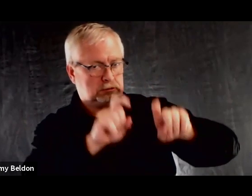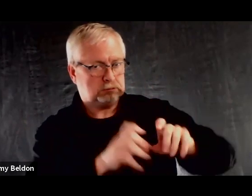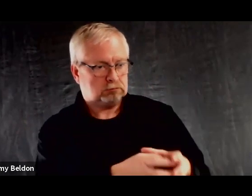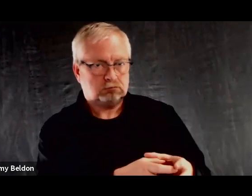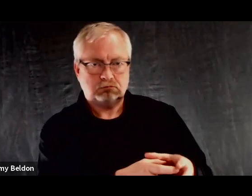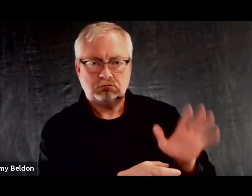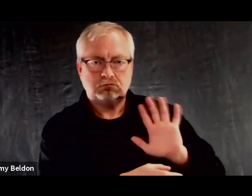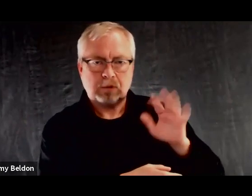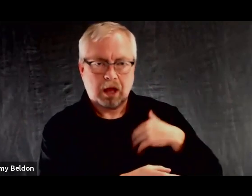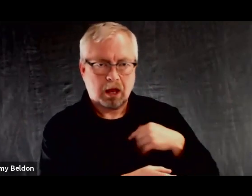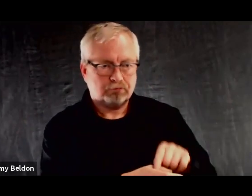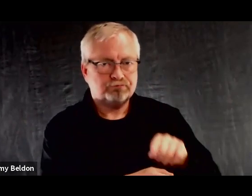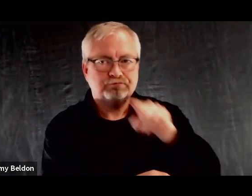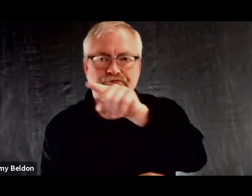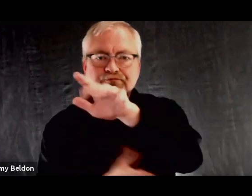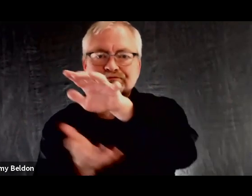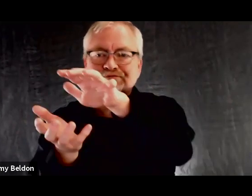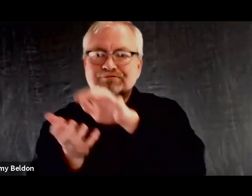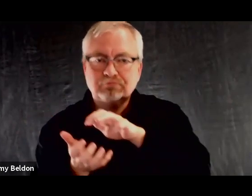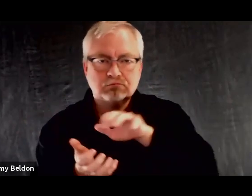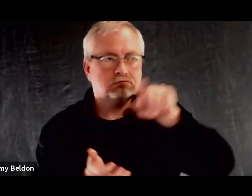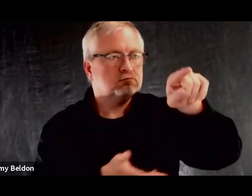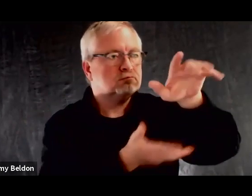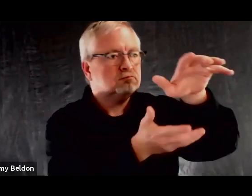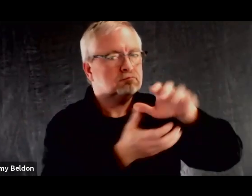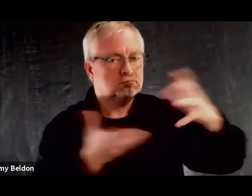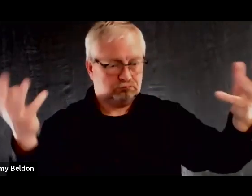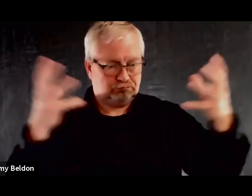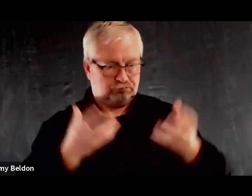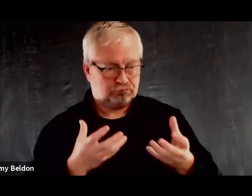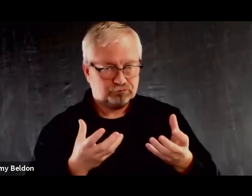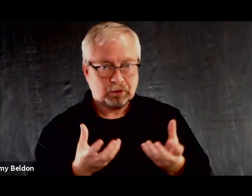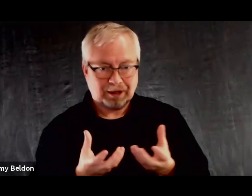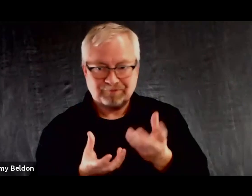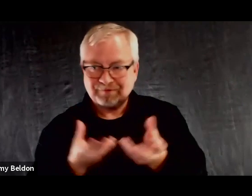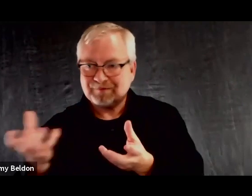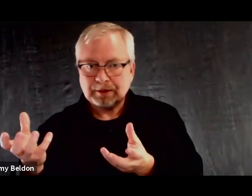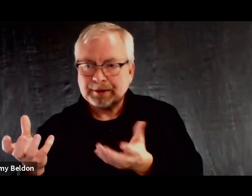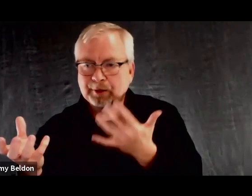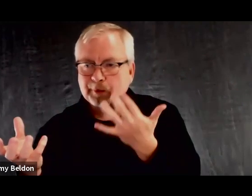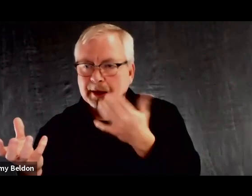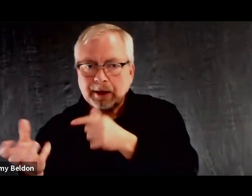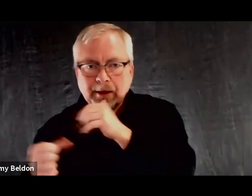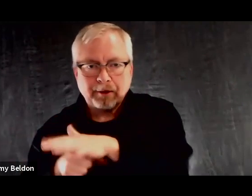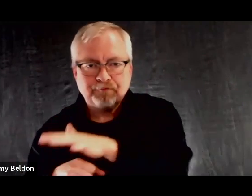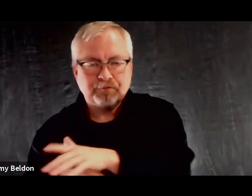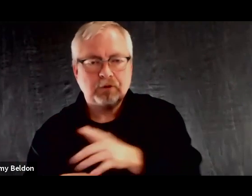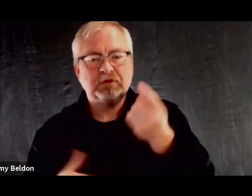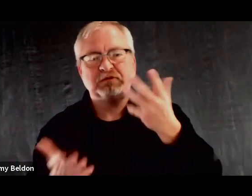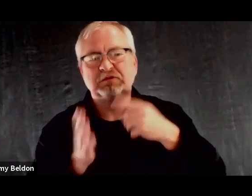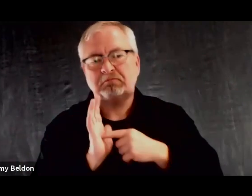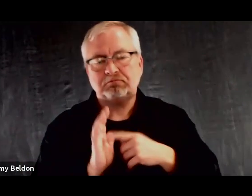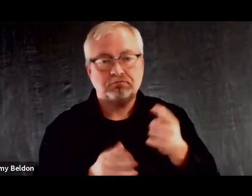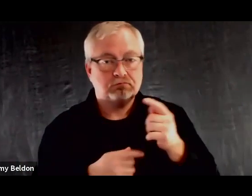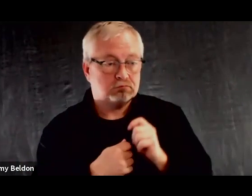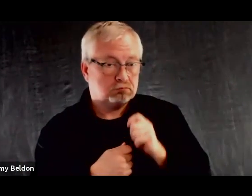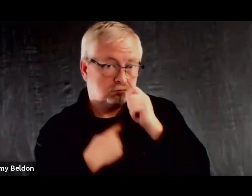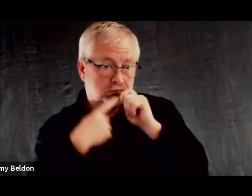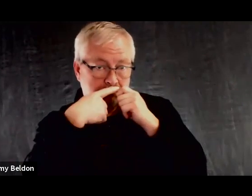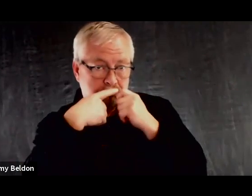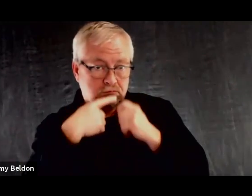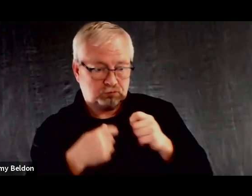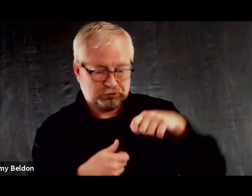at the points in the community where the samples are being collected to do that from the